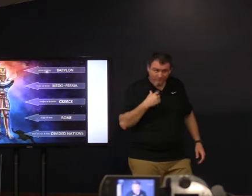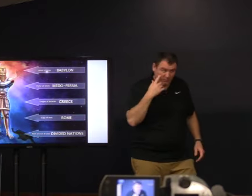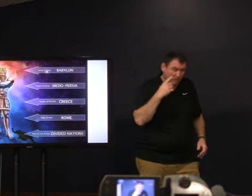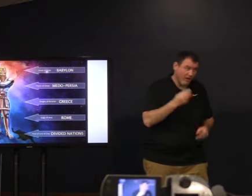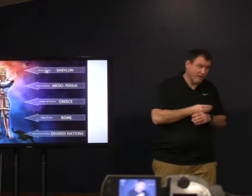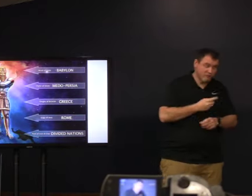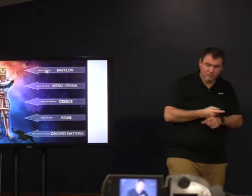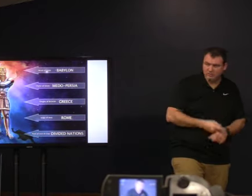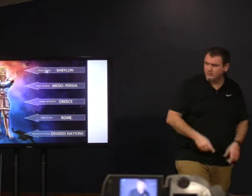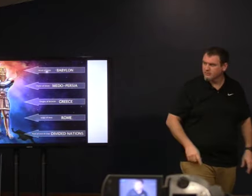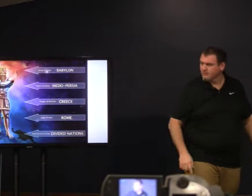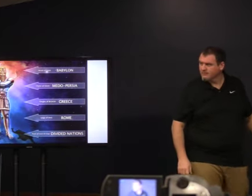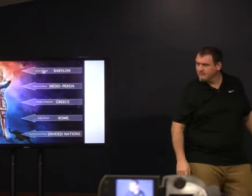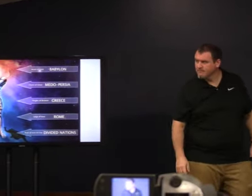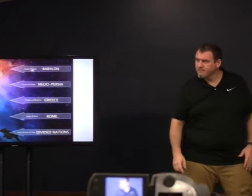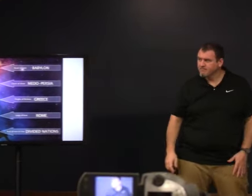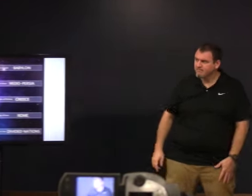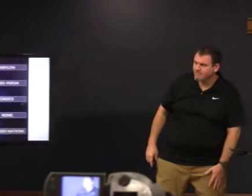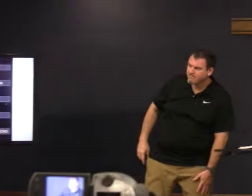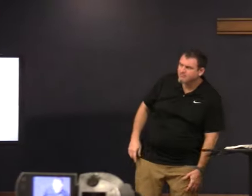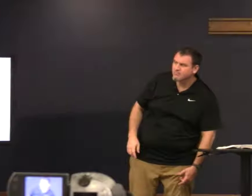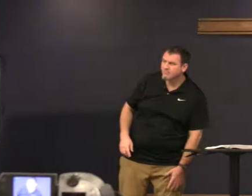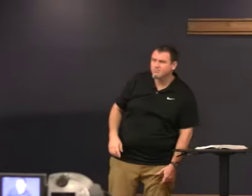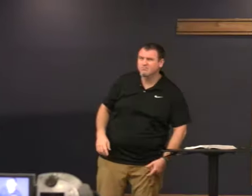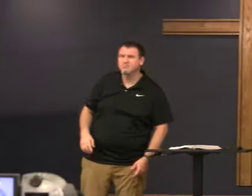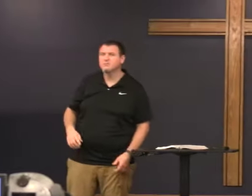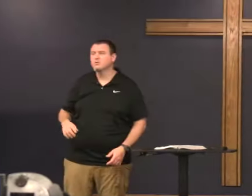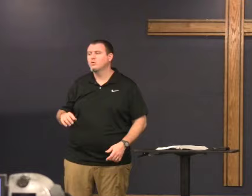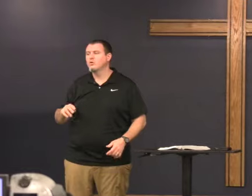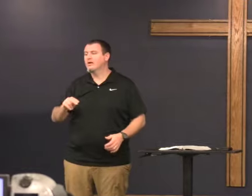Altogether, I think about 200 years, if I get all that right.